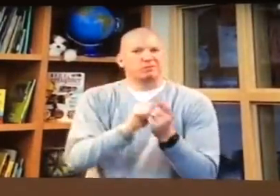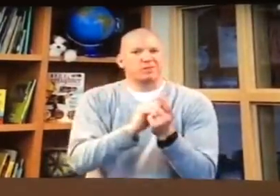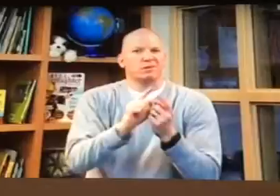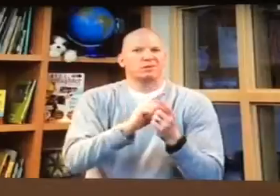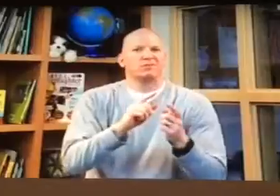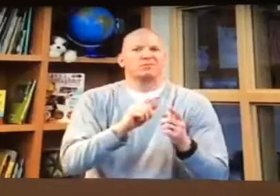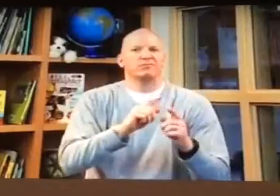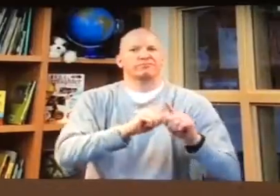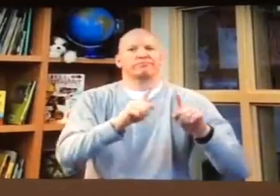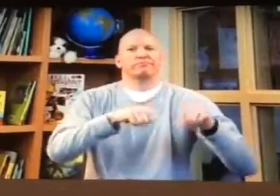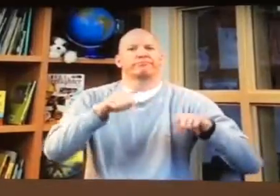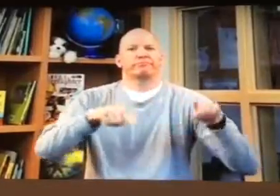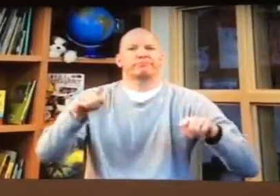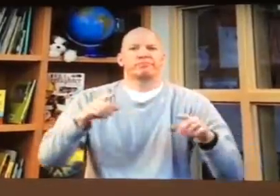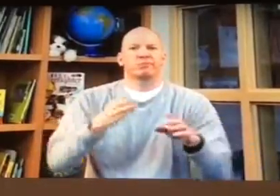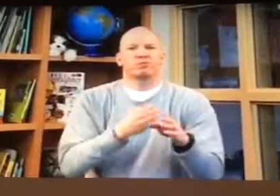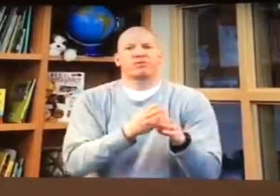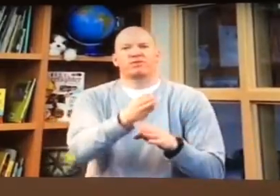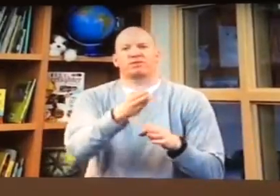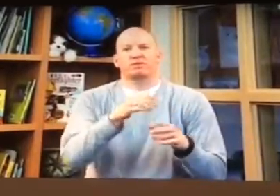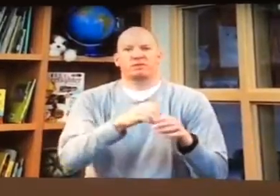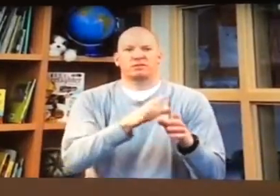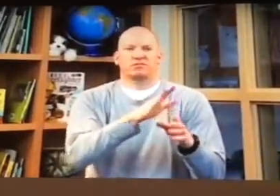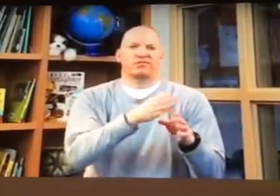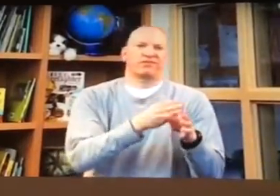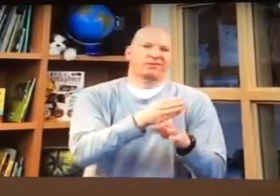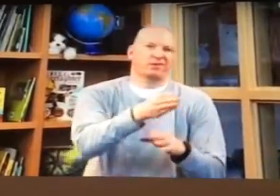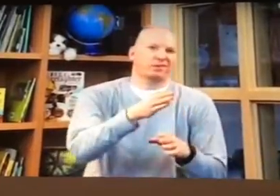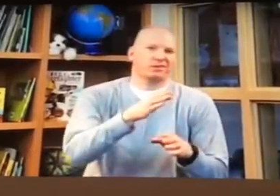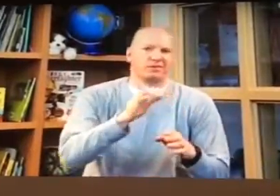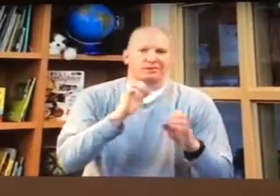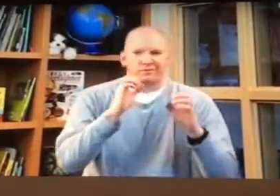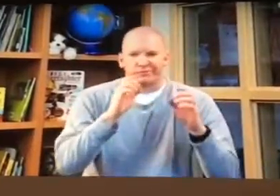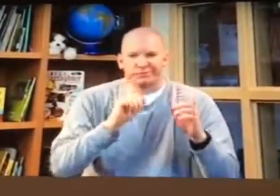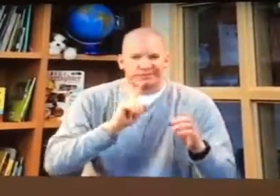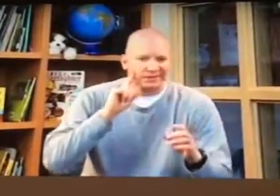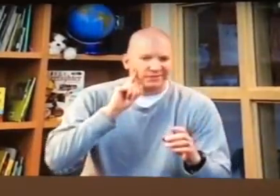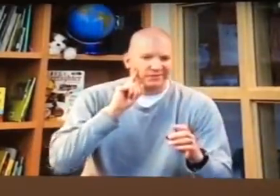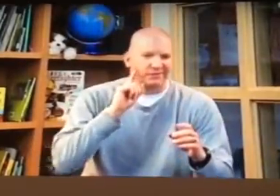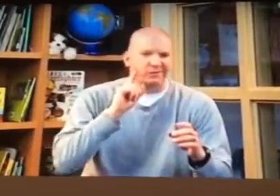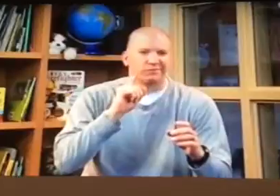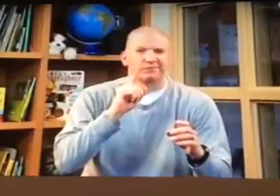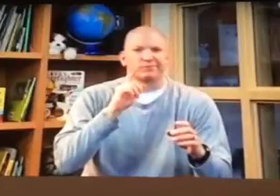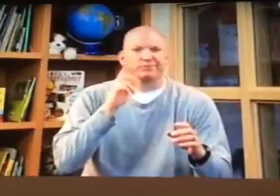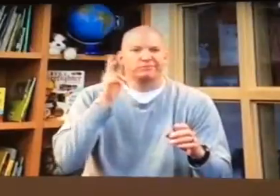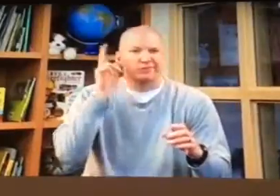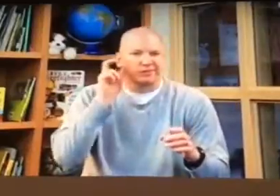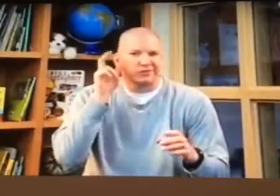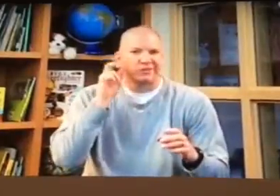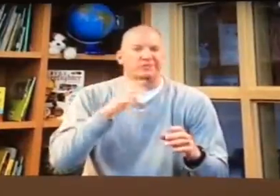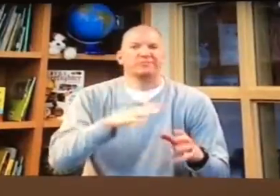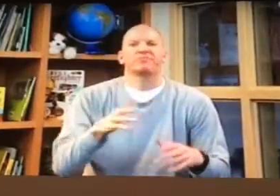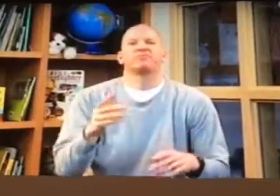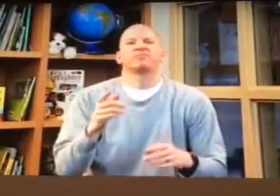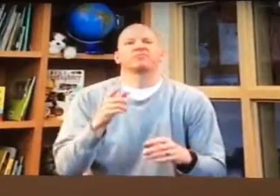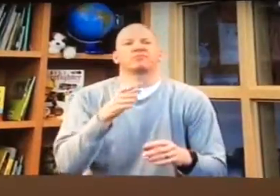when I was growing up, my parents met many different people with different backgrounds and specialties involving